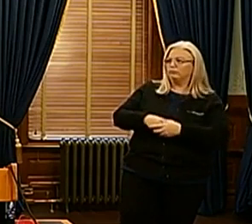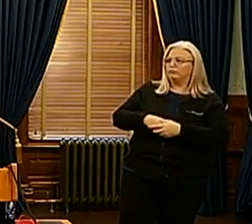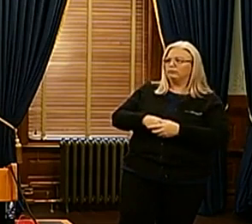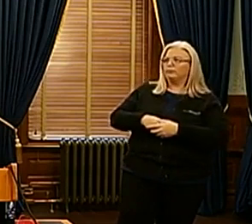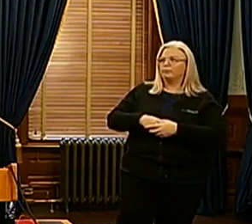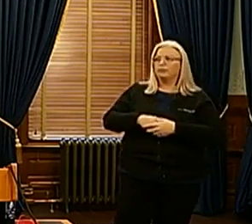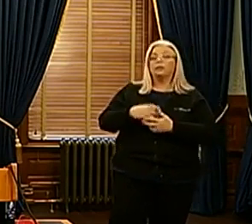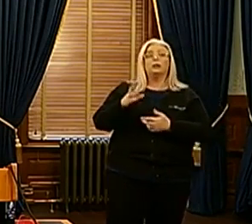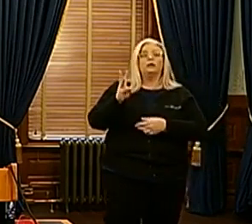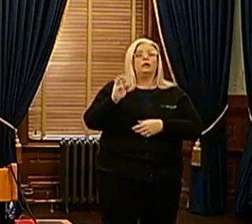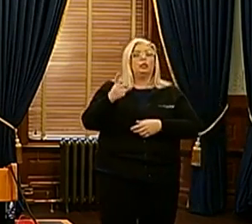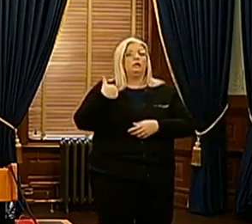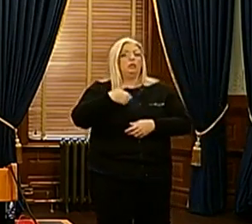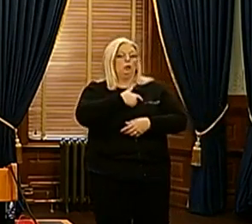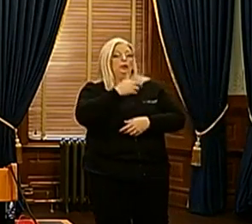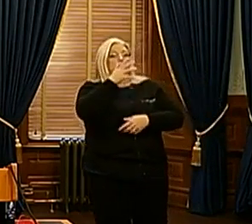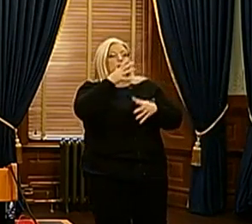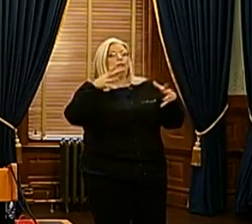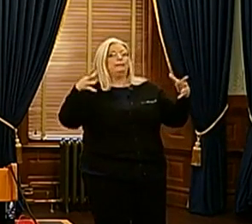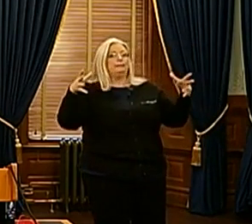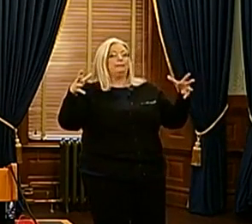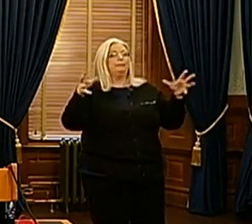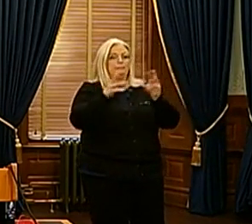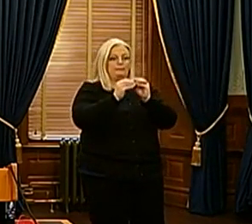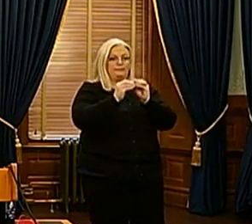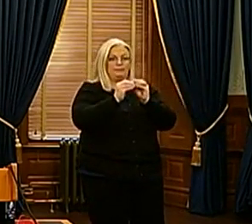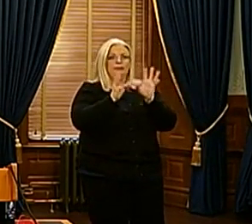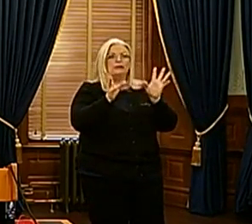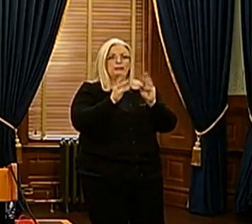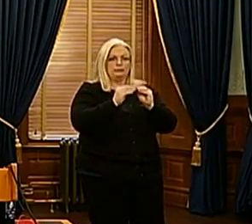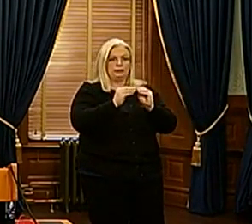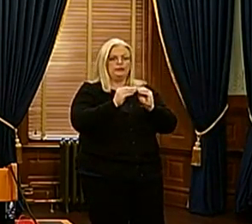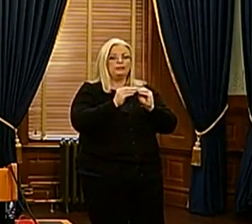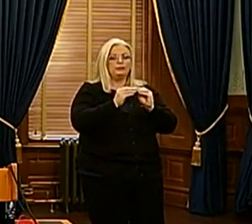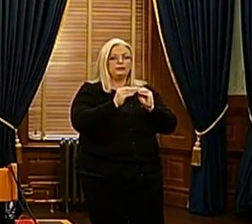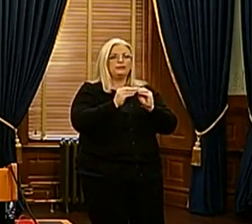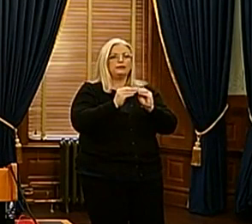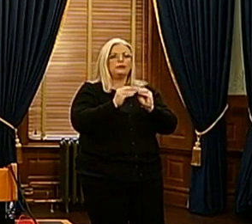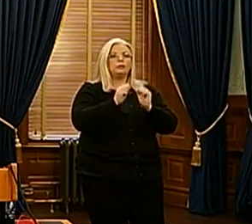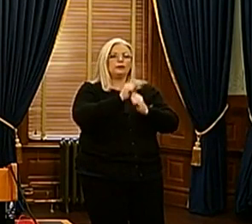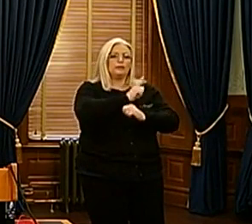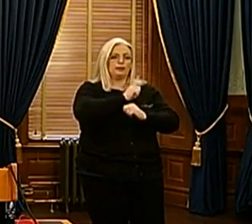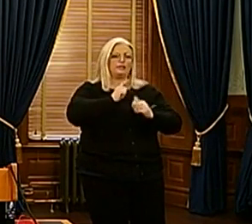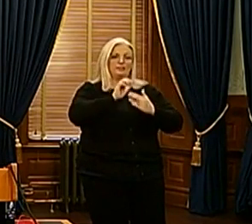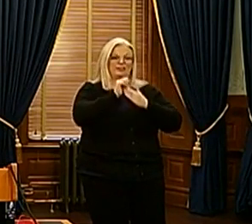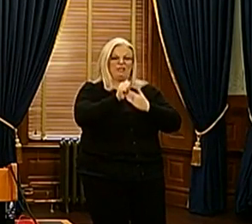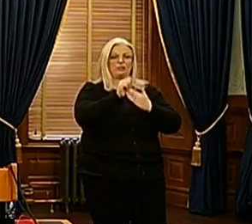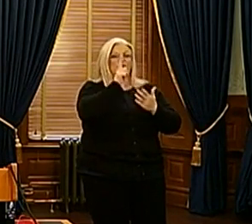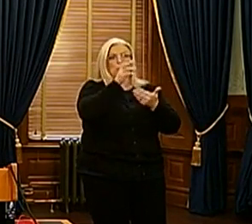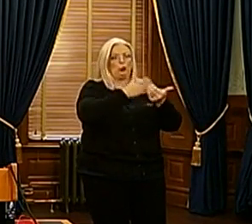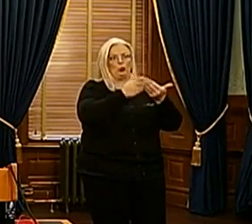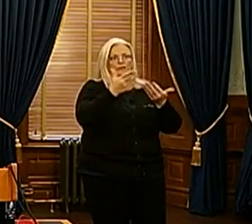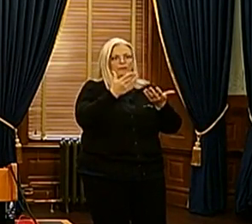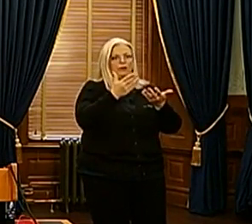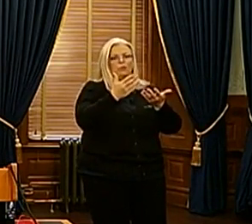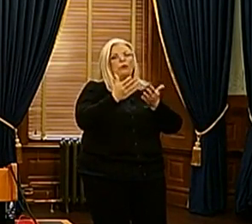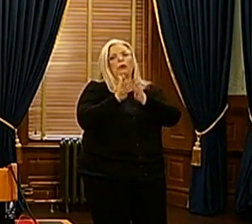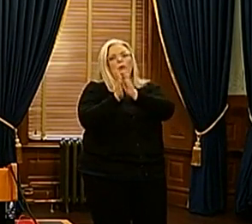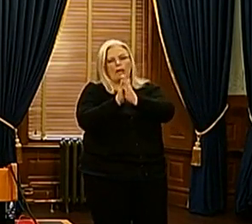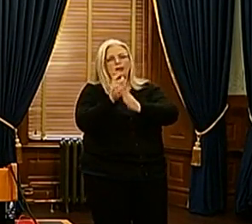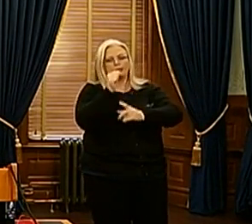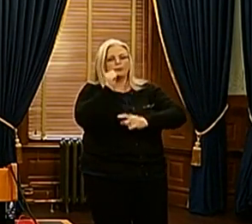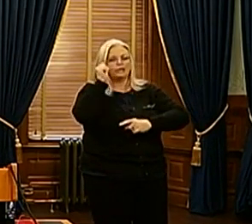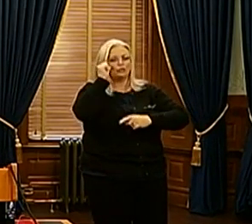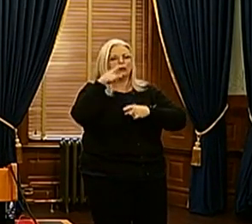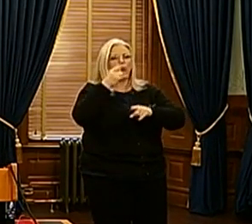Well, we're convening a meeting with you know, legislative leadership. Whoever, we asked them